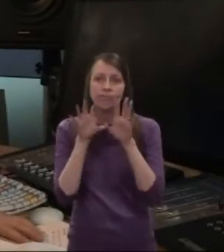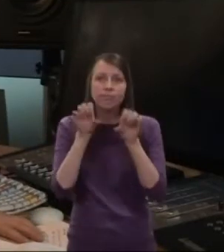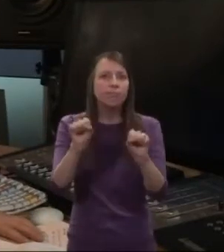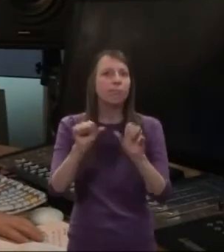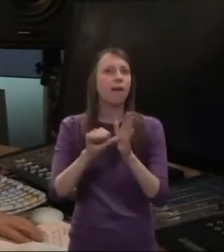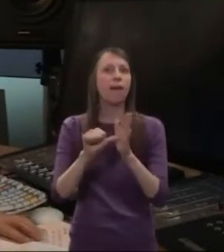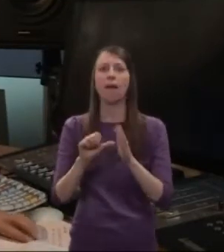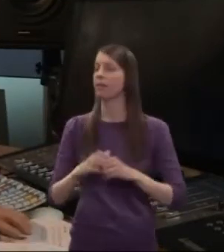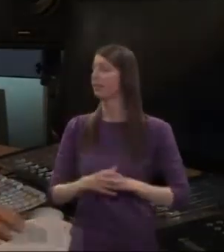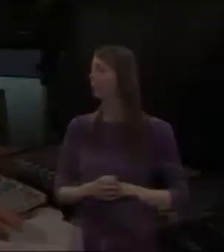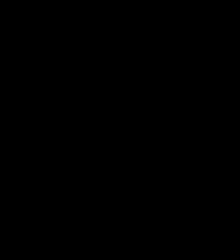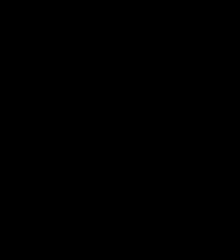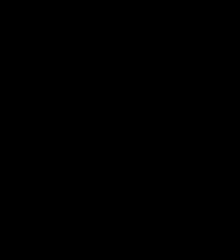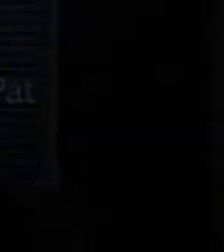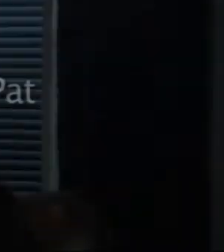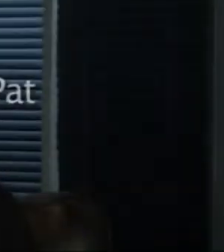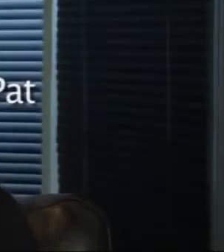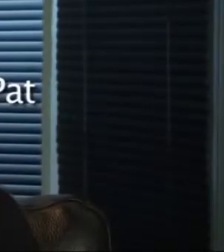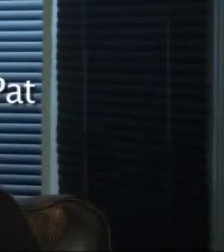It's very hard to tell the difference.